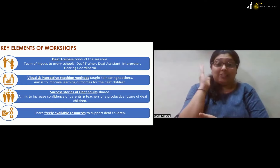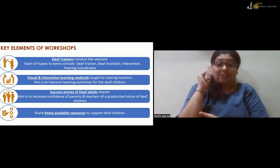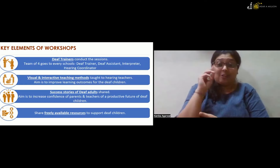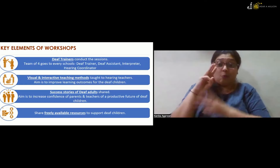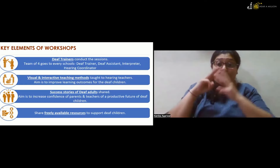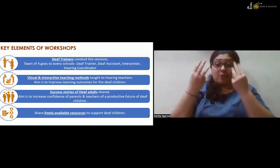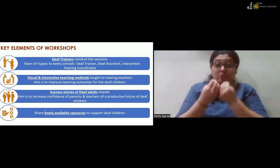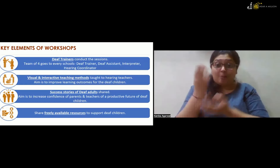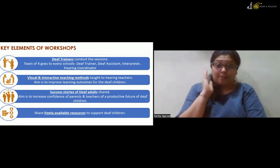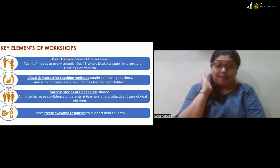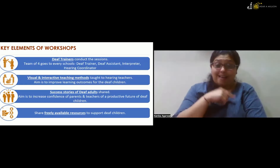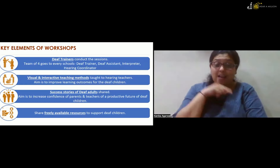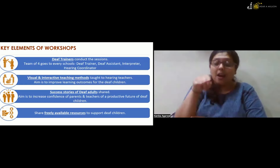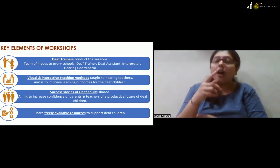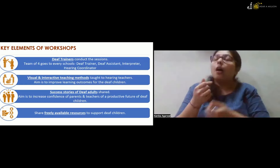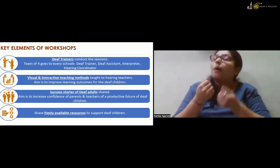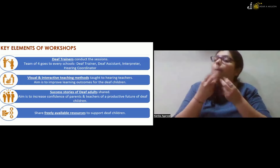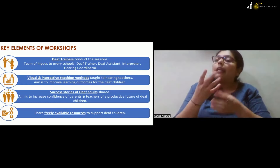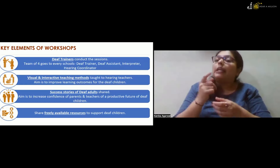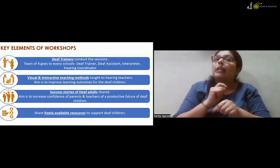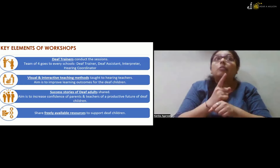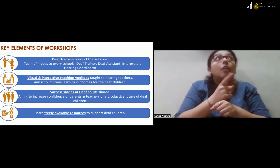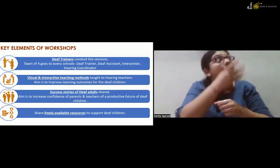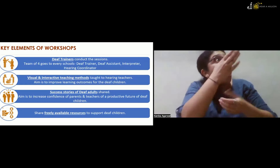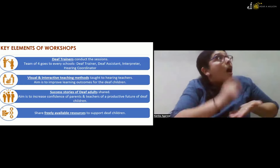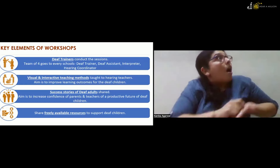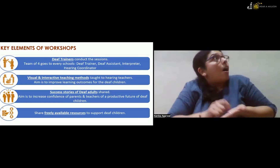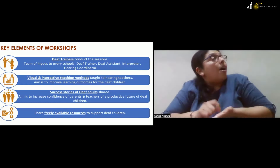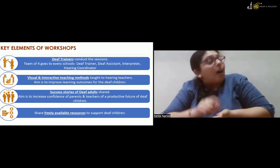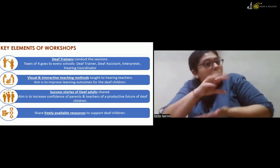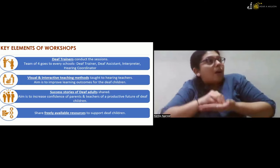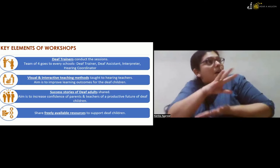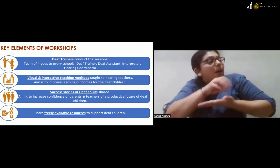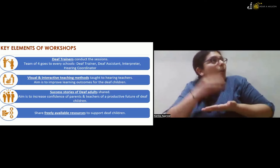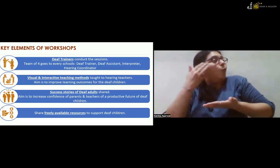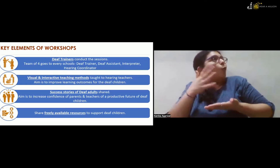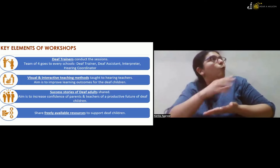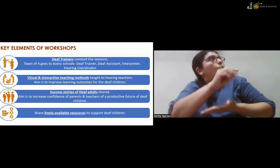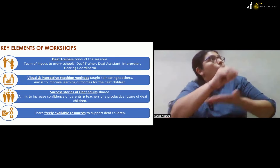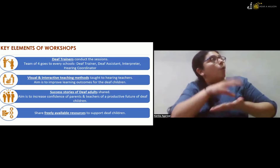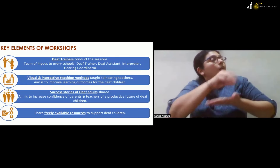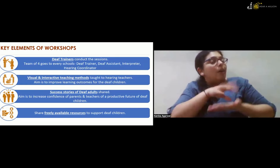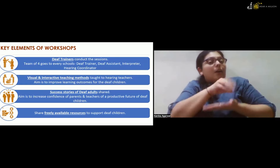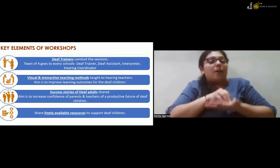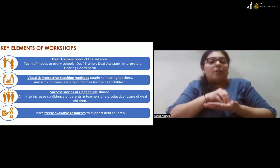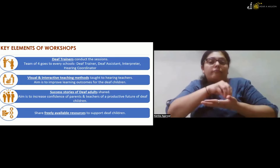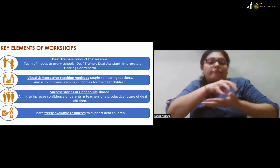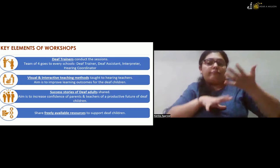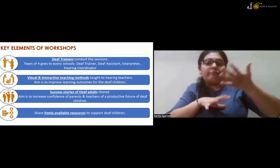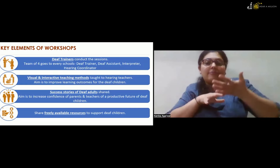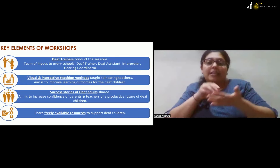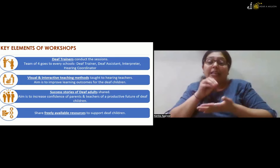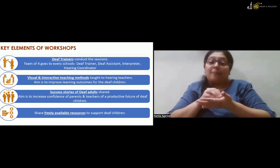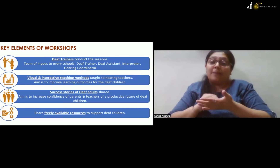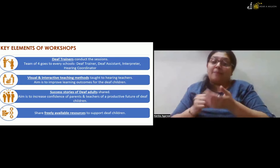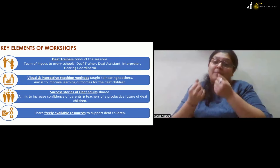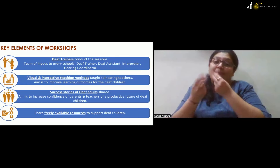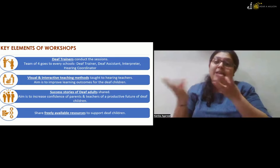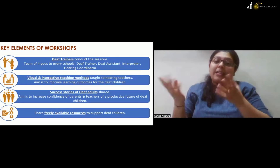and the parents do not know about these resources and where to find it. So I could see so many parents and teachers